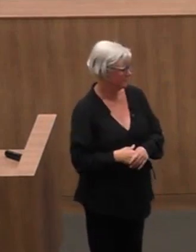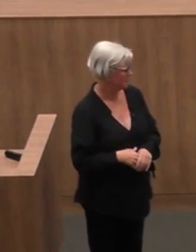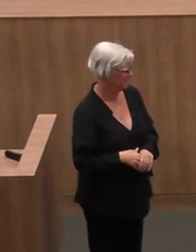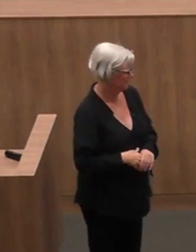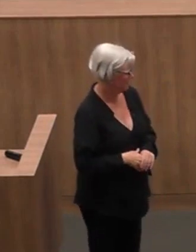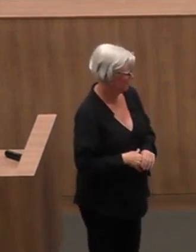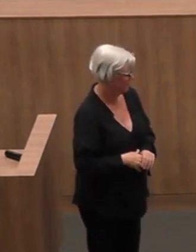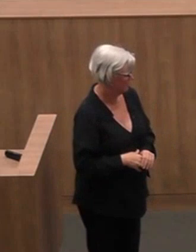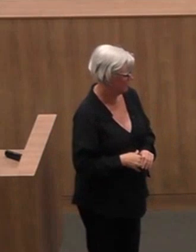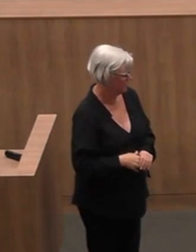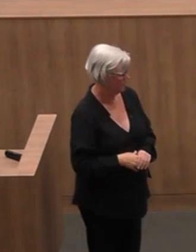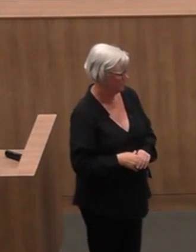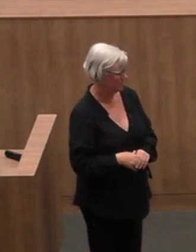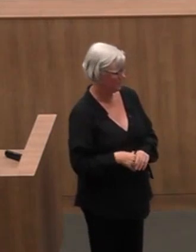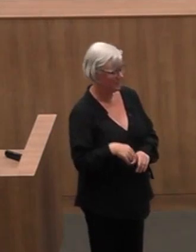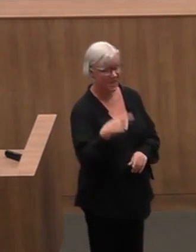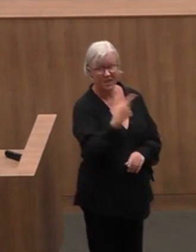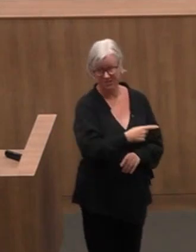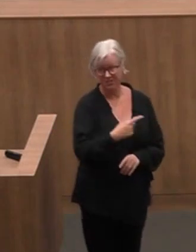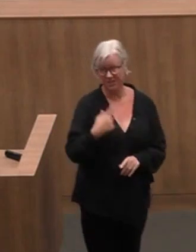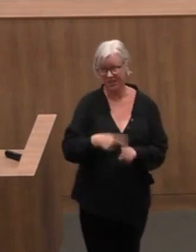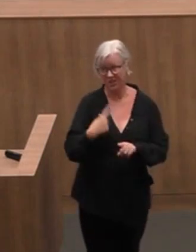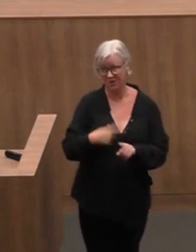It gets up Sam's work real big.